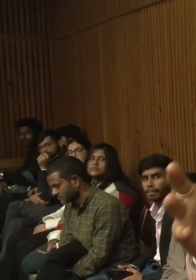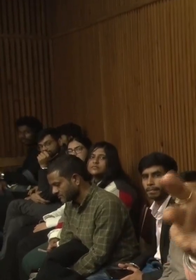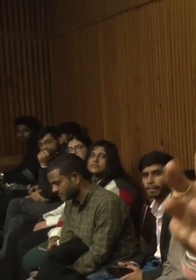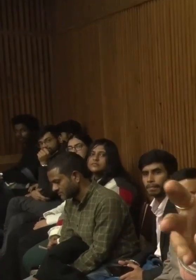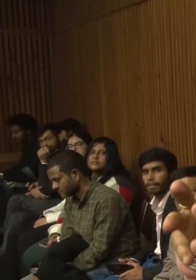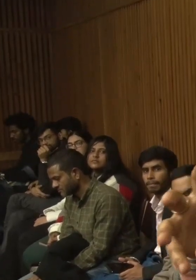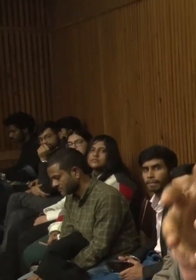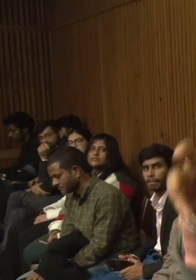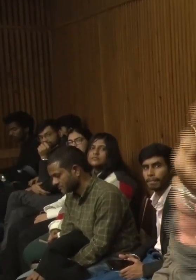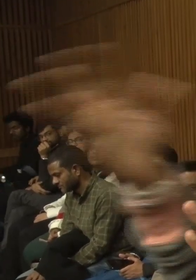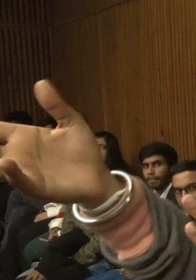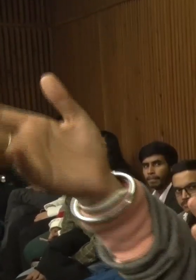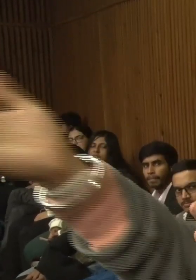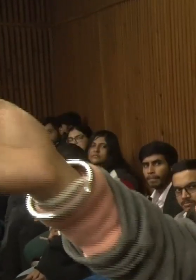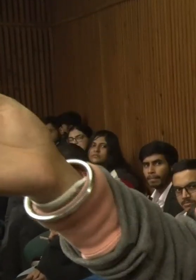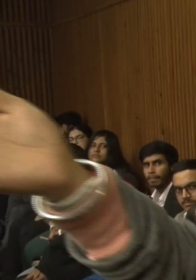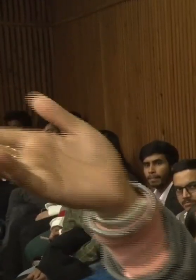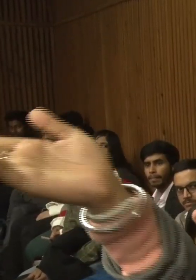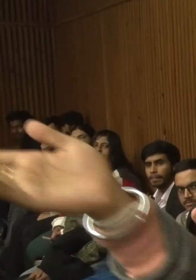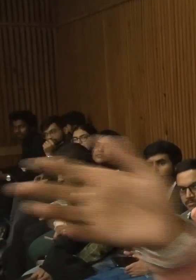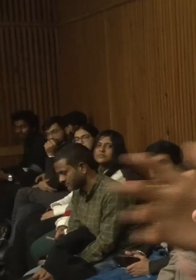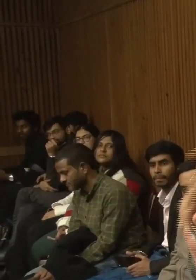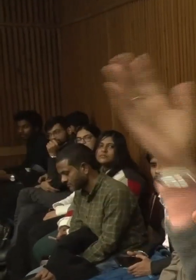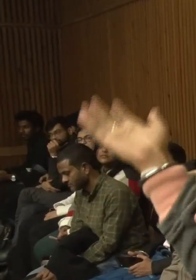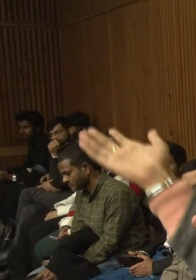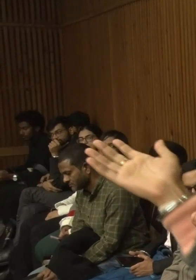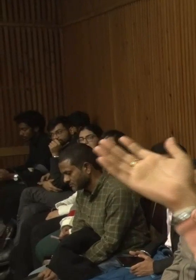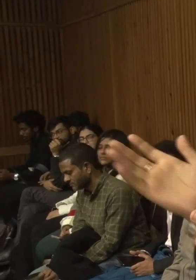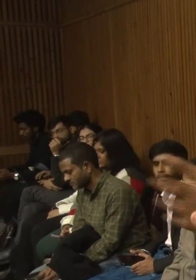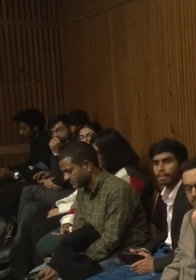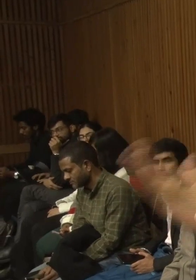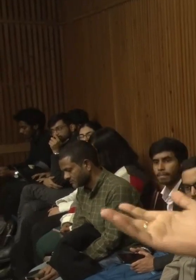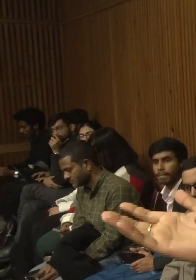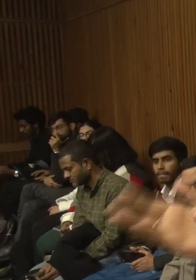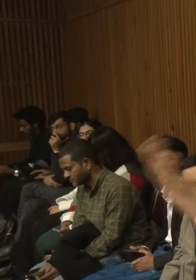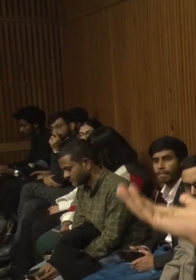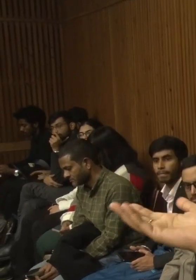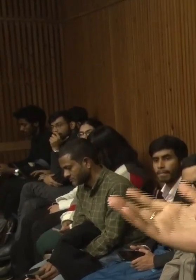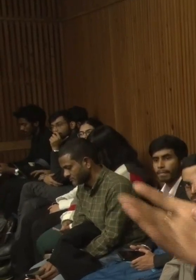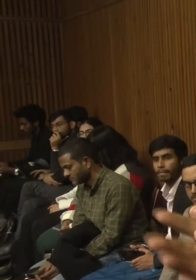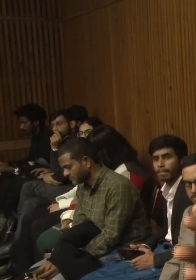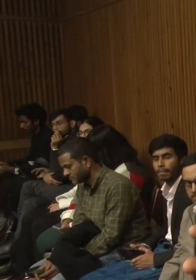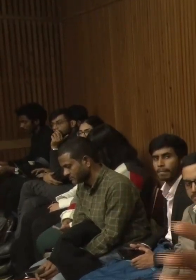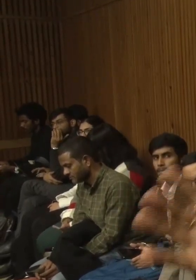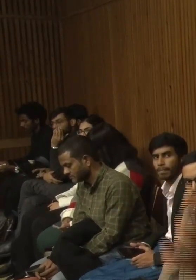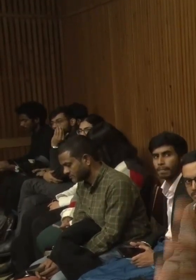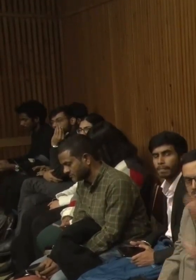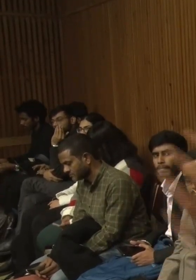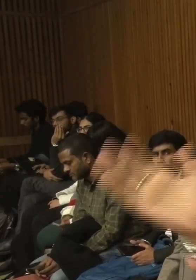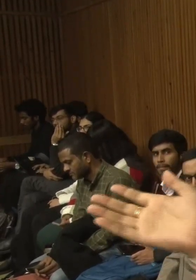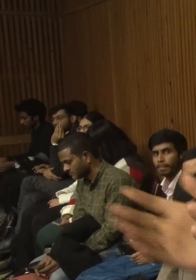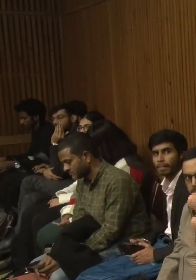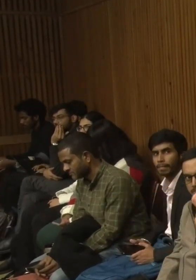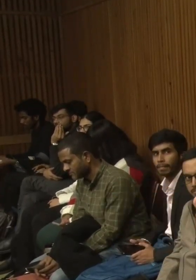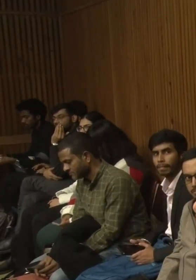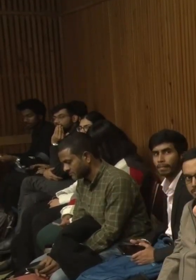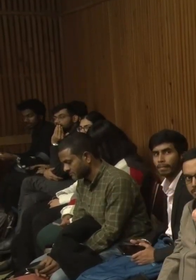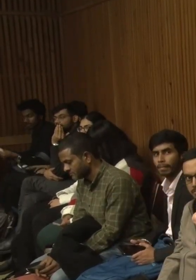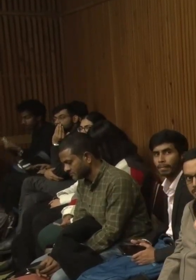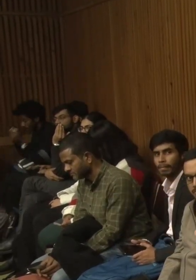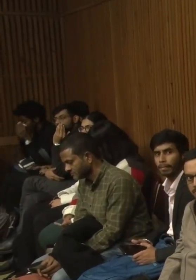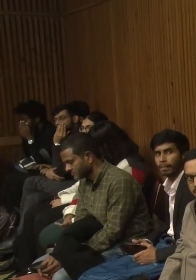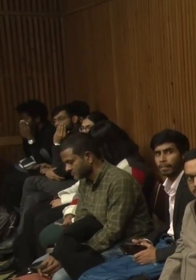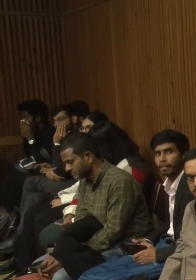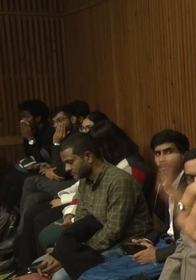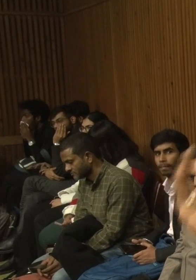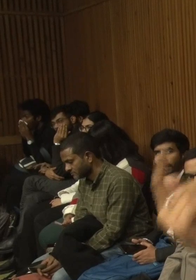to make laws for those languages, like you mentioned, that 121 languages are spoken by more than 10,000 people, right? So how to make laws accessible for those